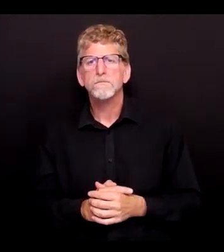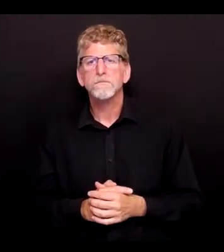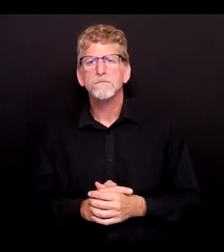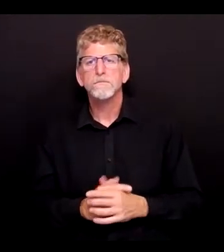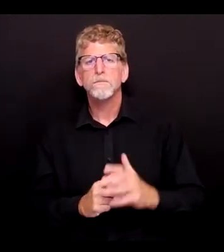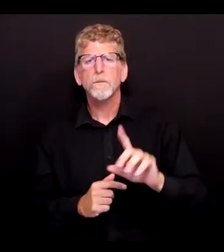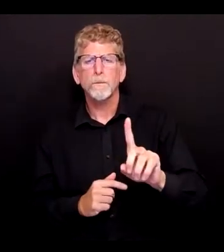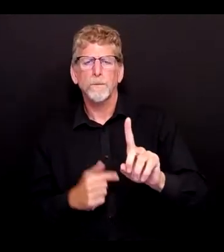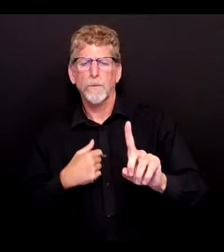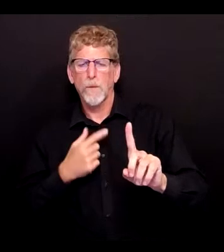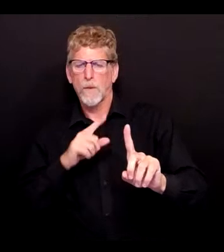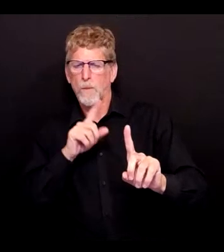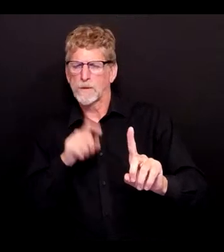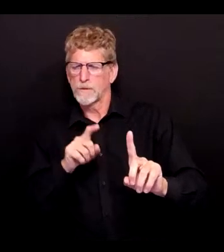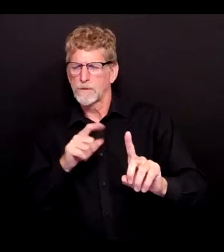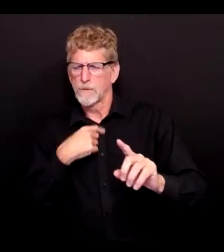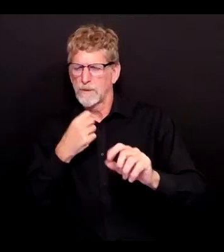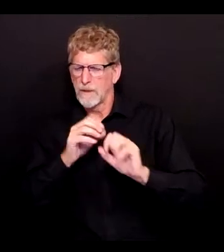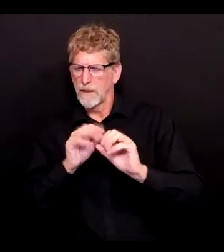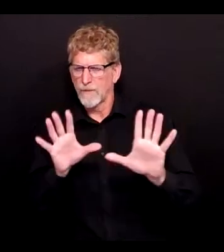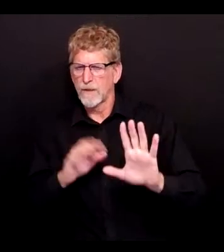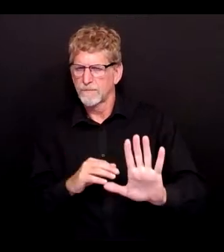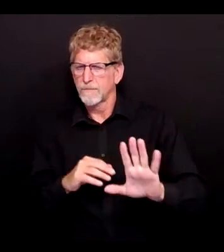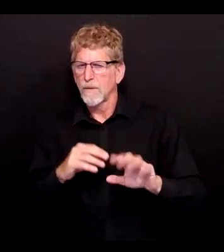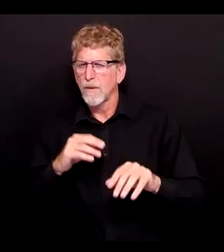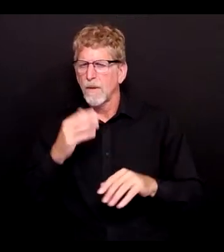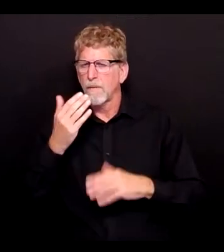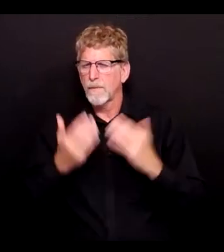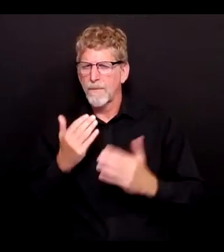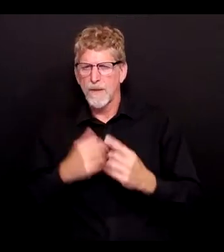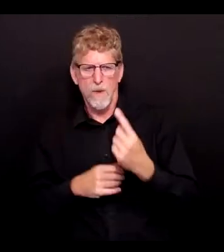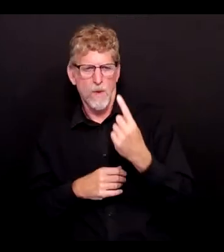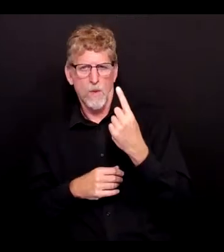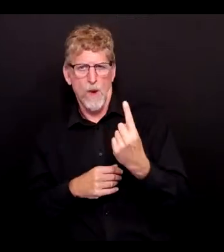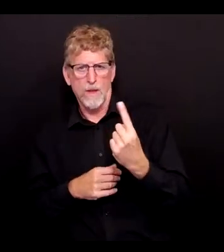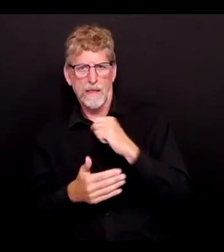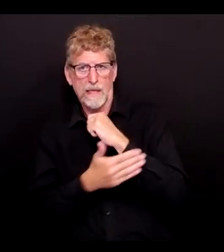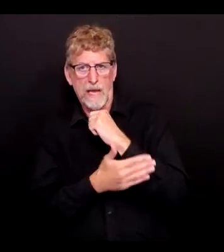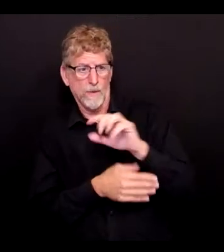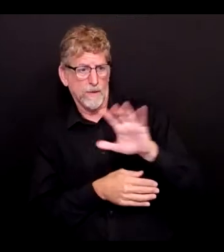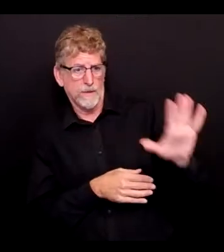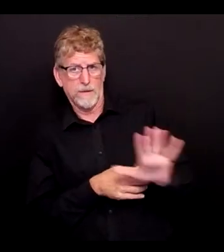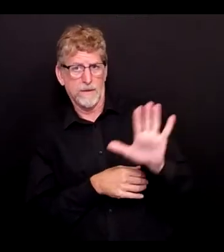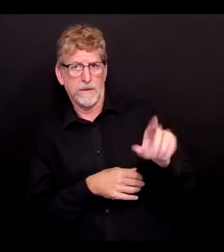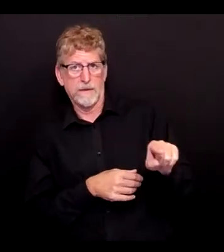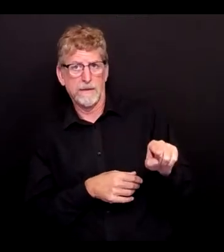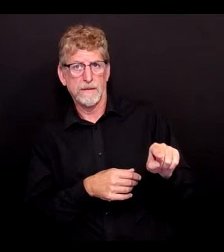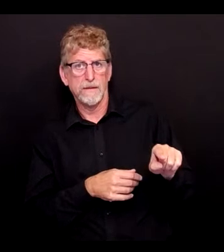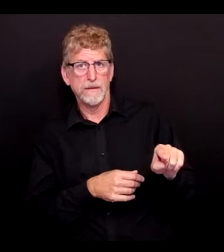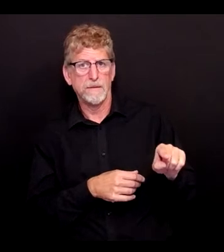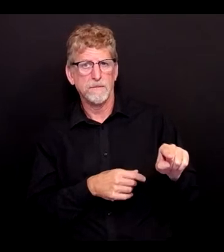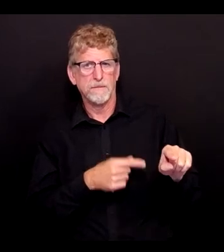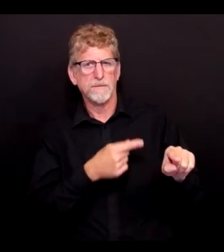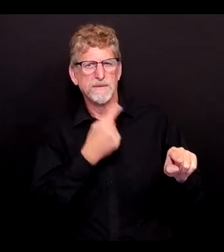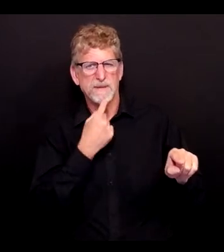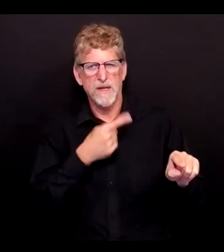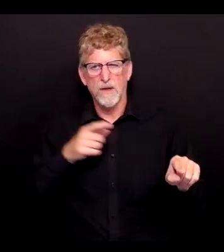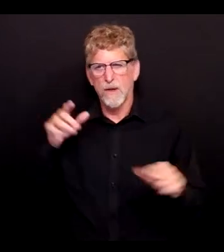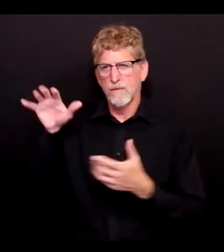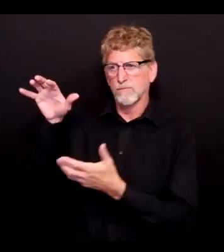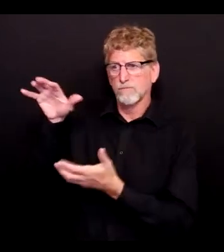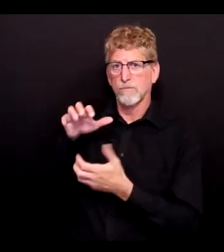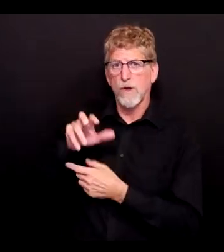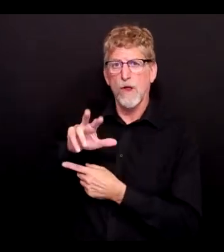matter of, let's say that a county says, they were going to get 300 vaccines next week, and they say, no, we don't want those after all. Is it literally a matter of